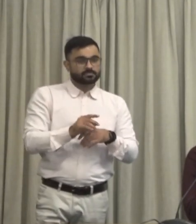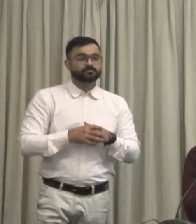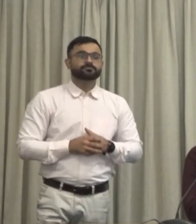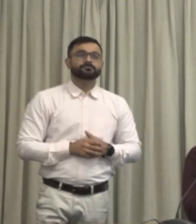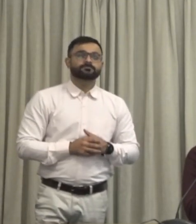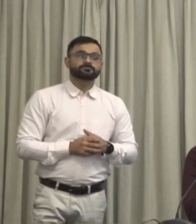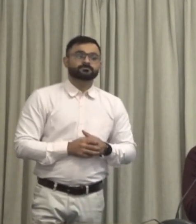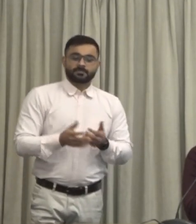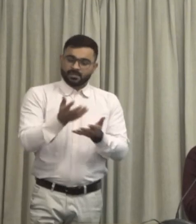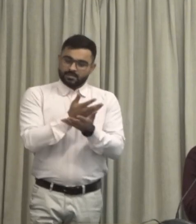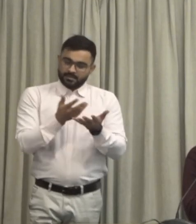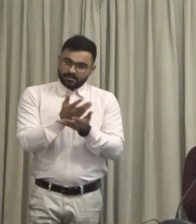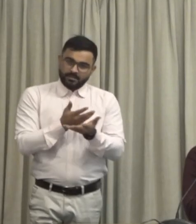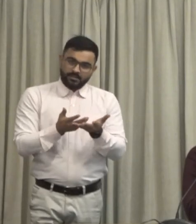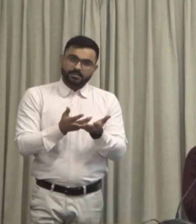a discussion about